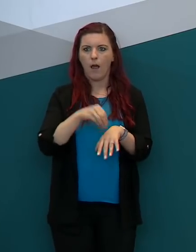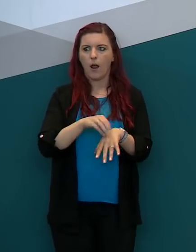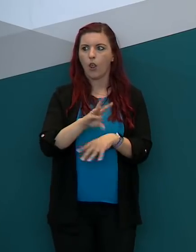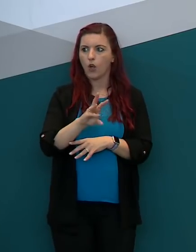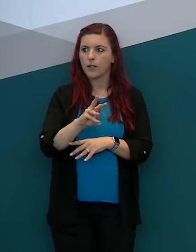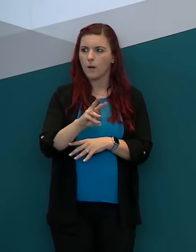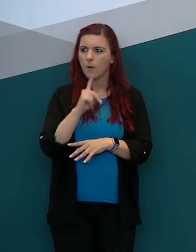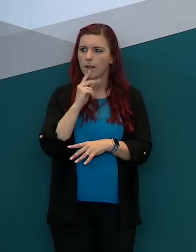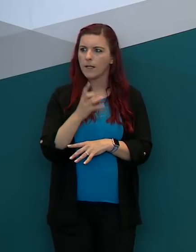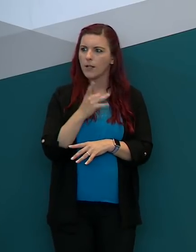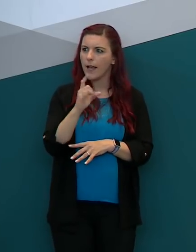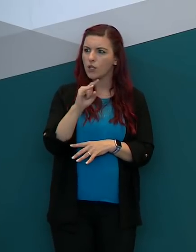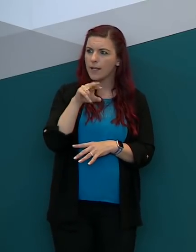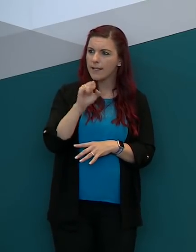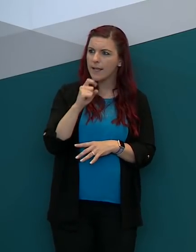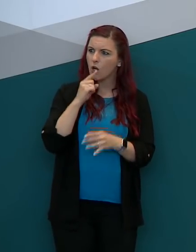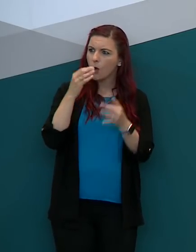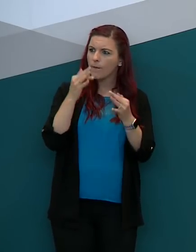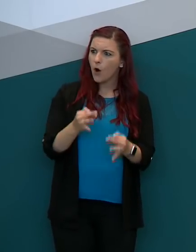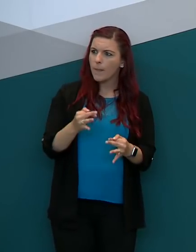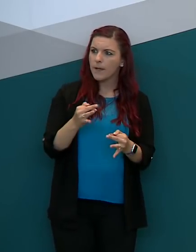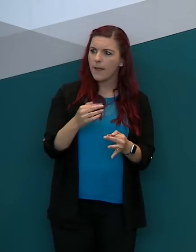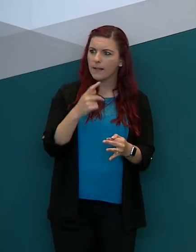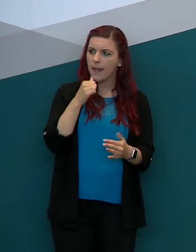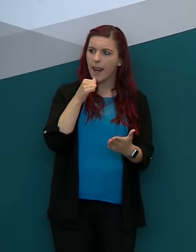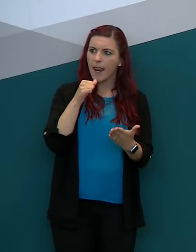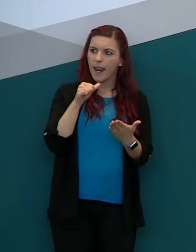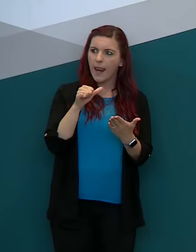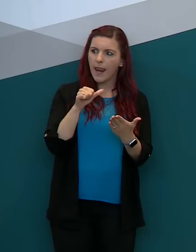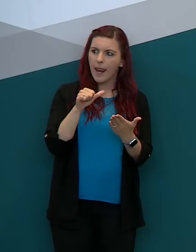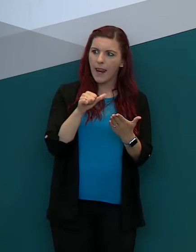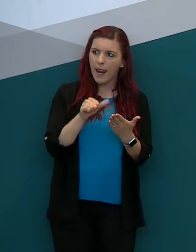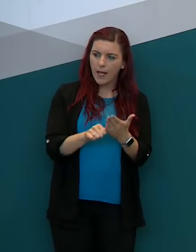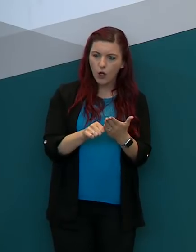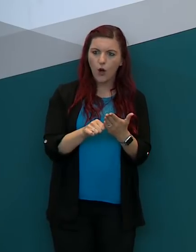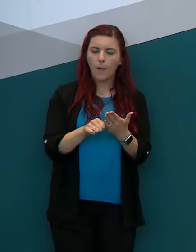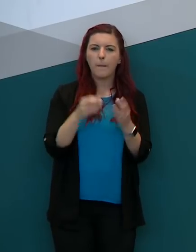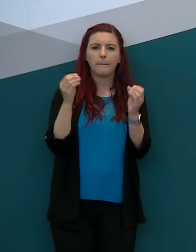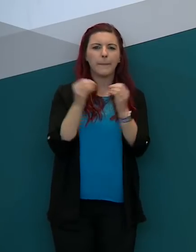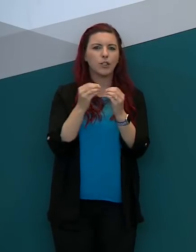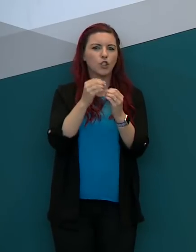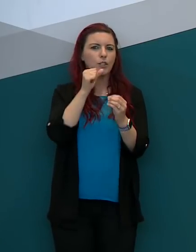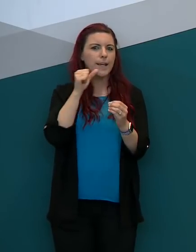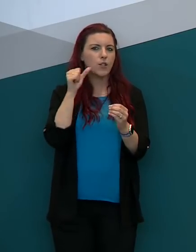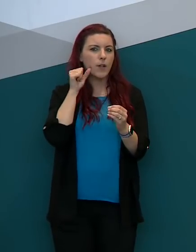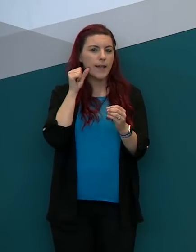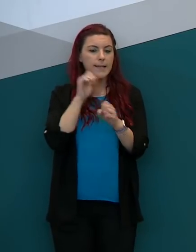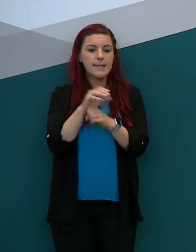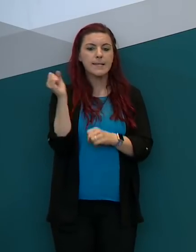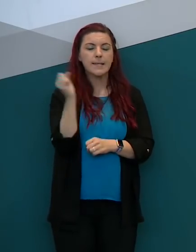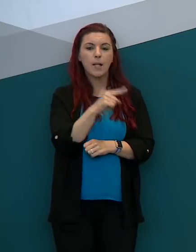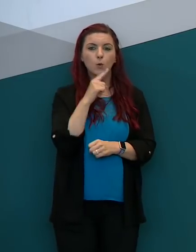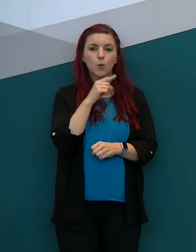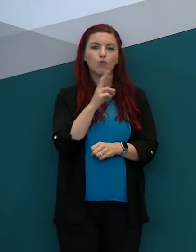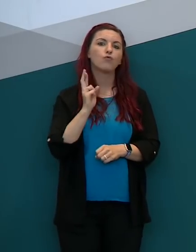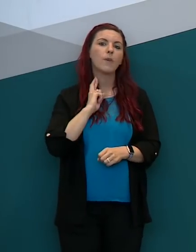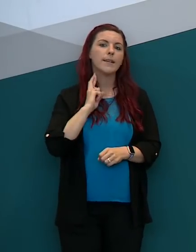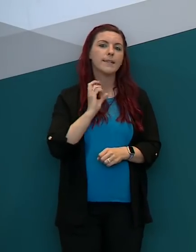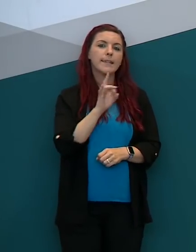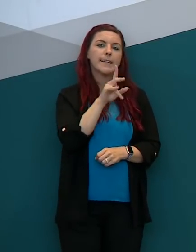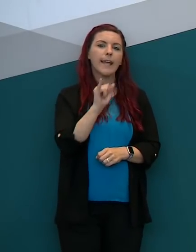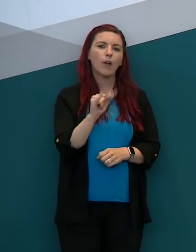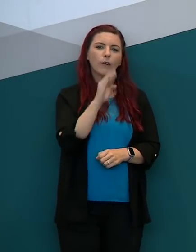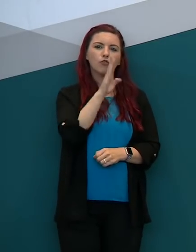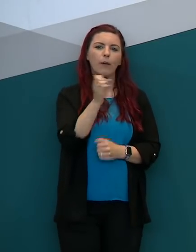the HSE have confirmed this evening that the letter asked about in the last couple of press conferences that was sent to Carcevine direct provision residents was from the local Department of Public